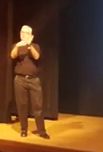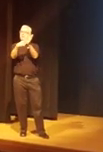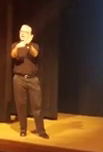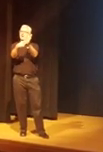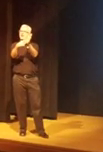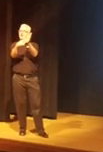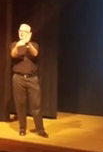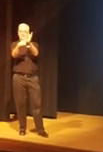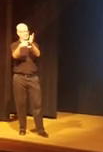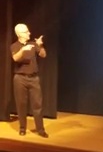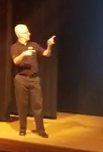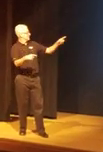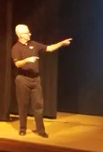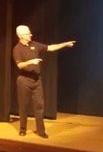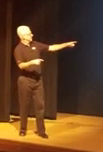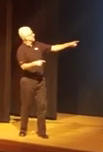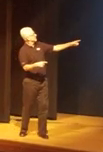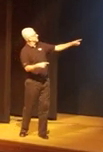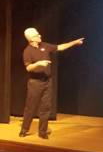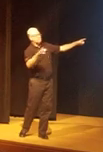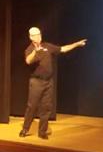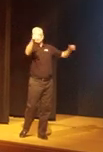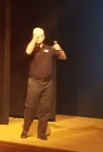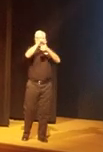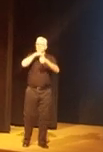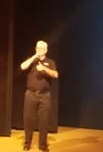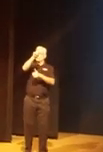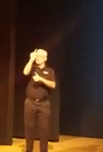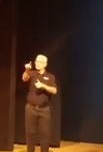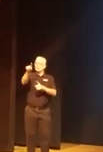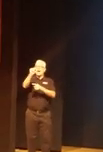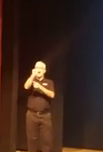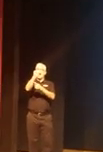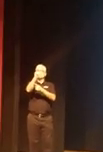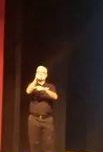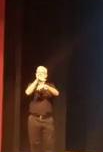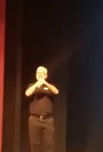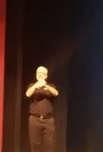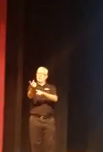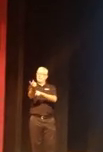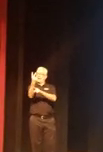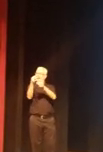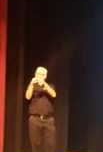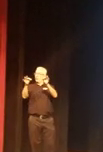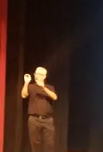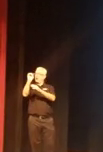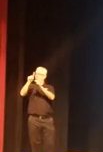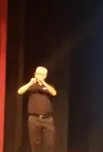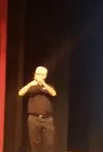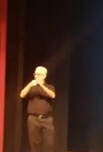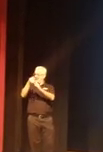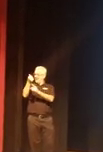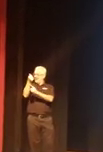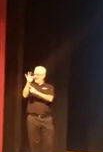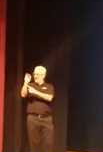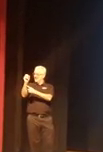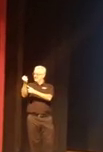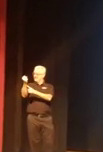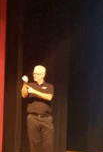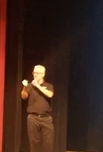here. It was an English model. Do you remember I asked the question about ASL and English are bilingual.